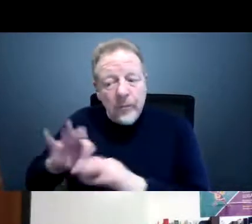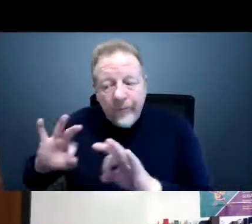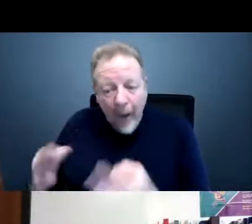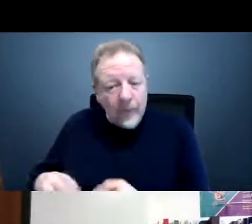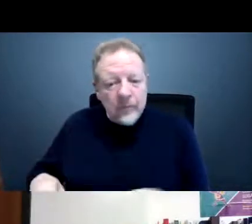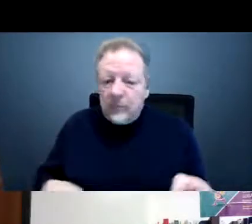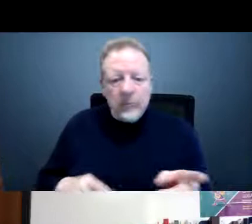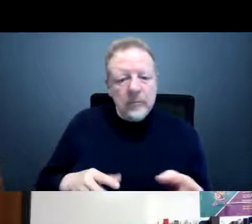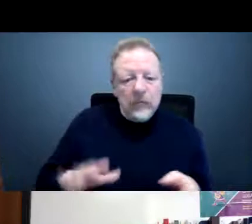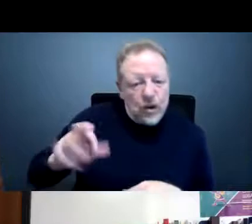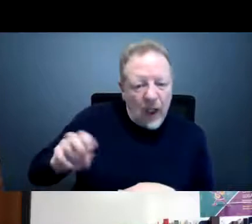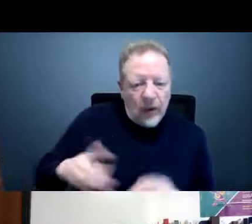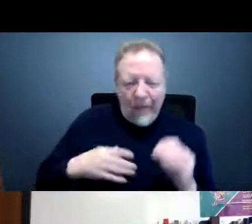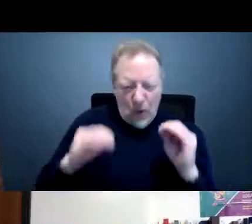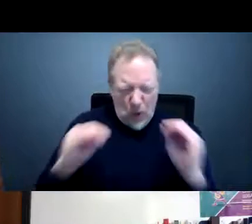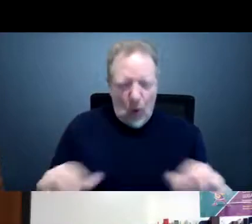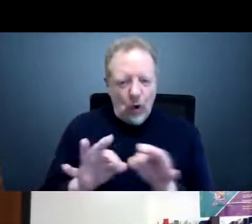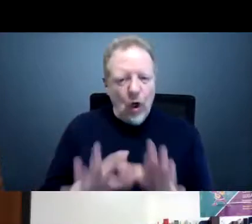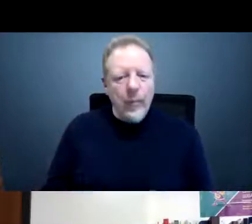sitting there, no idea.